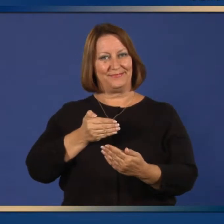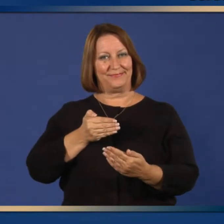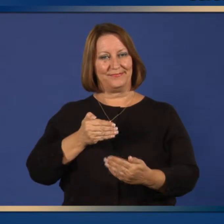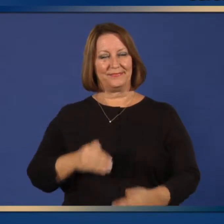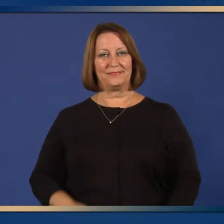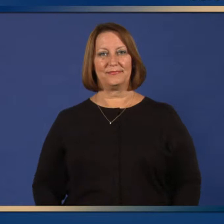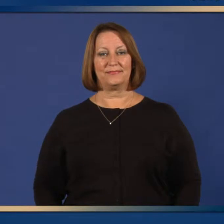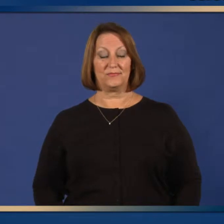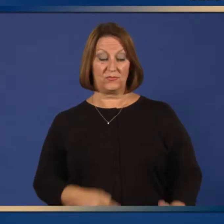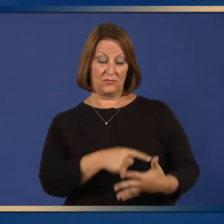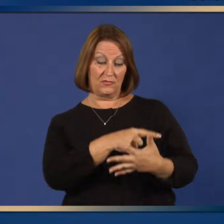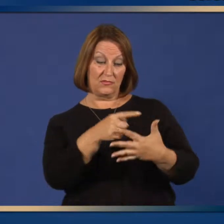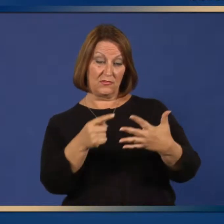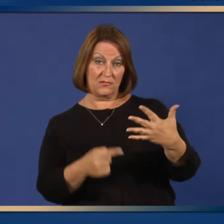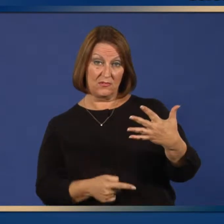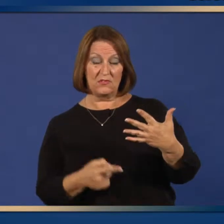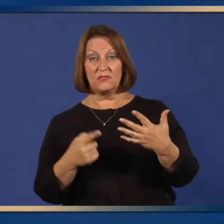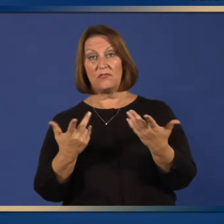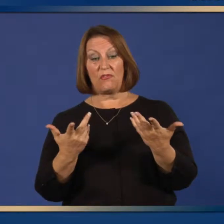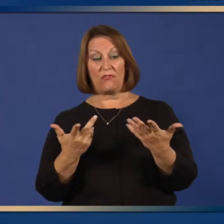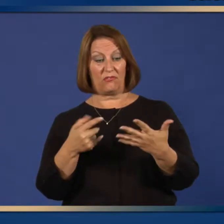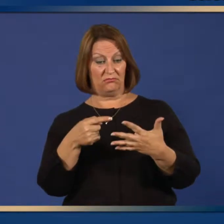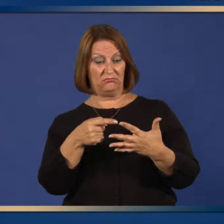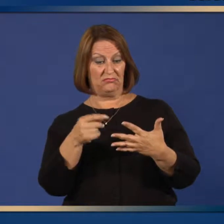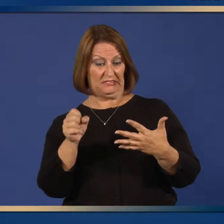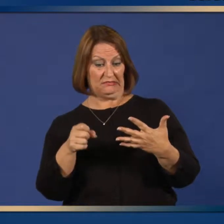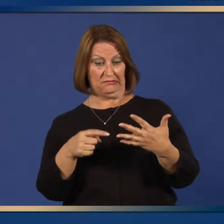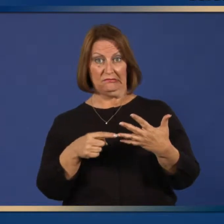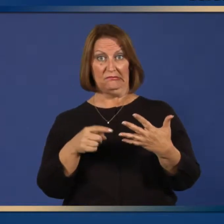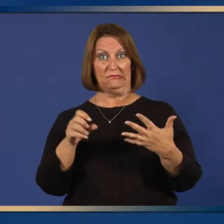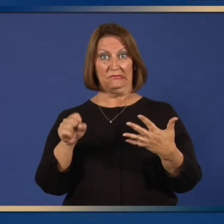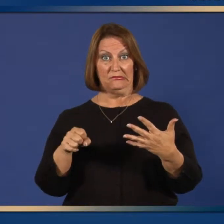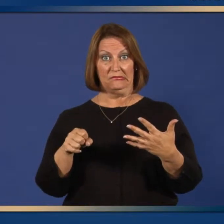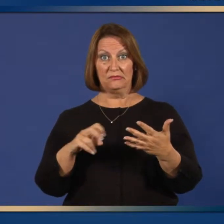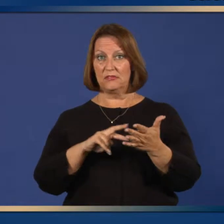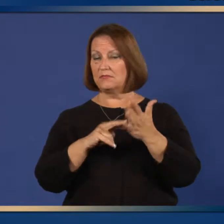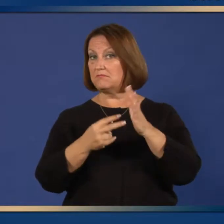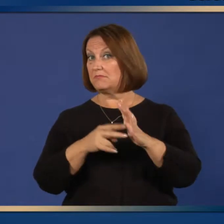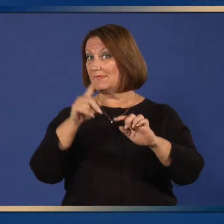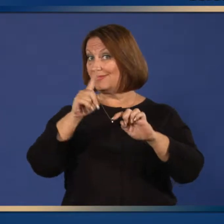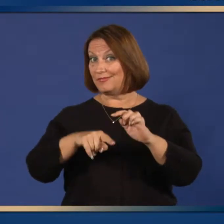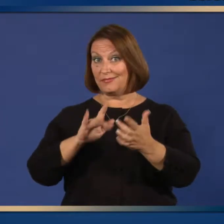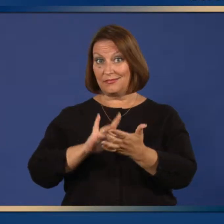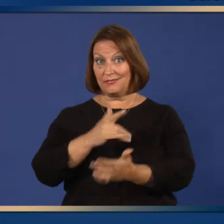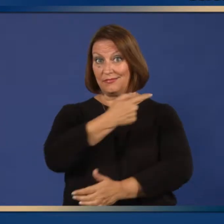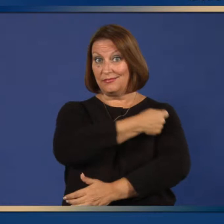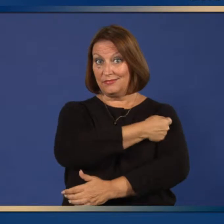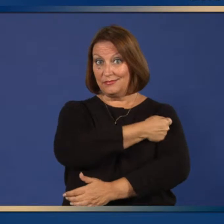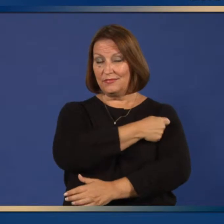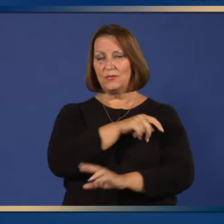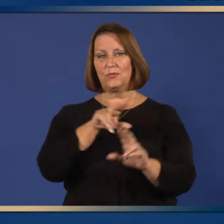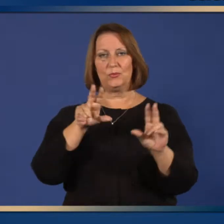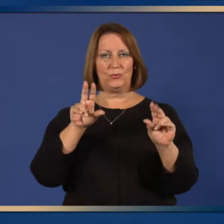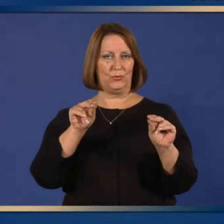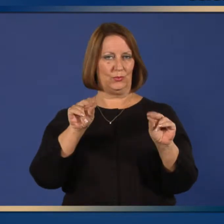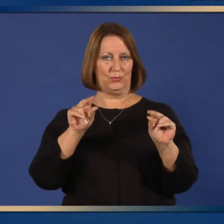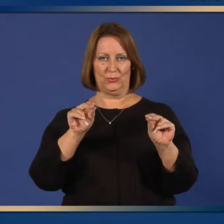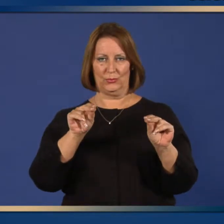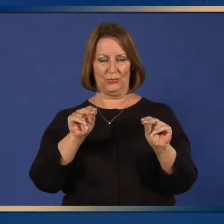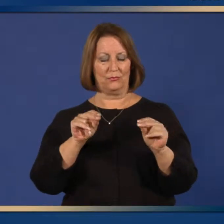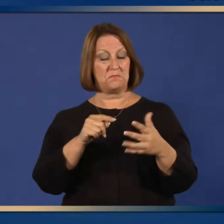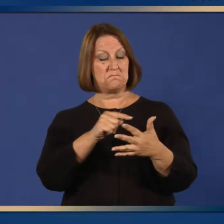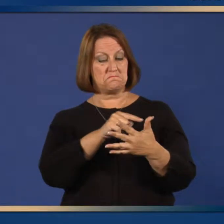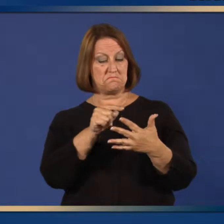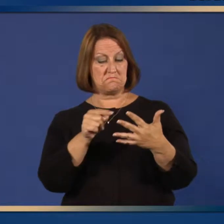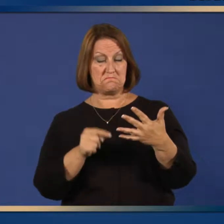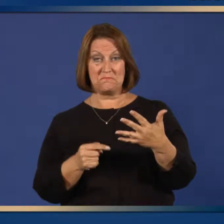If you answer yes to any question, it does not necessarily mean you or your